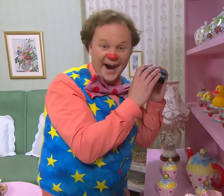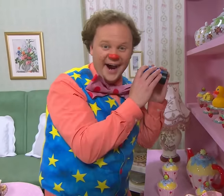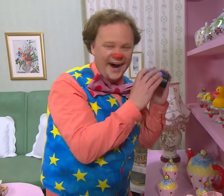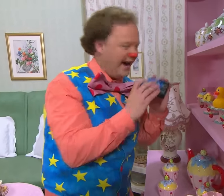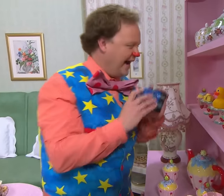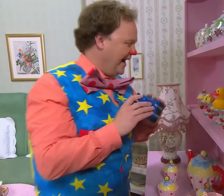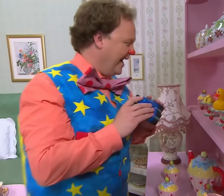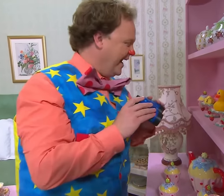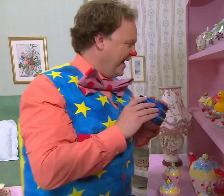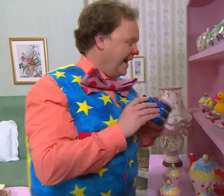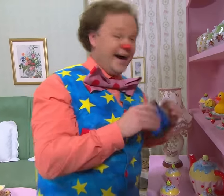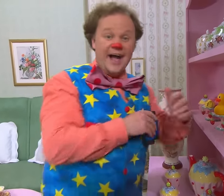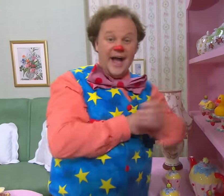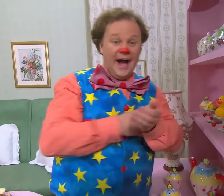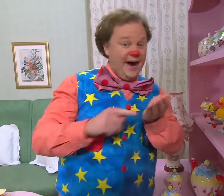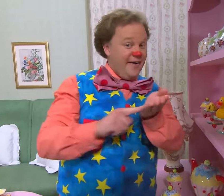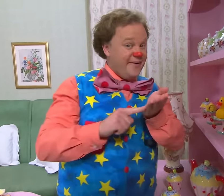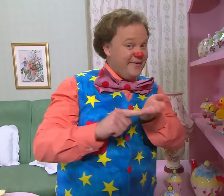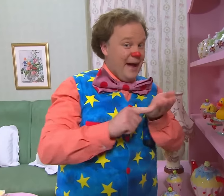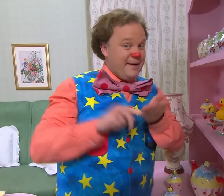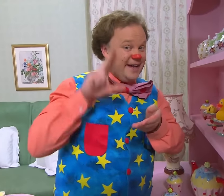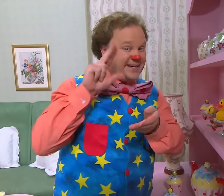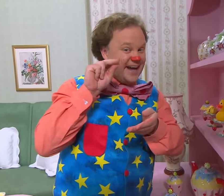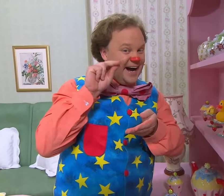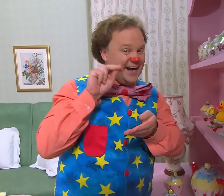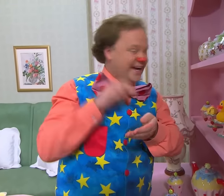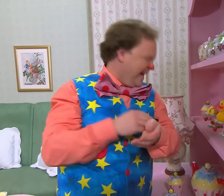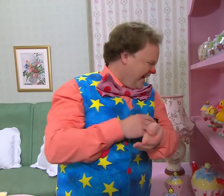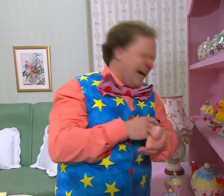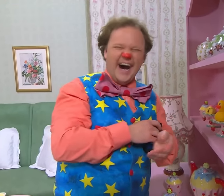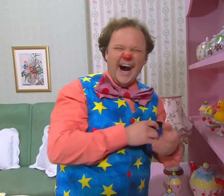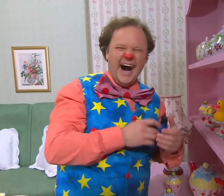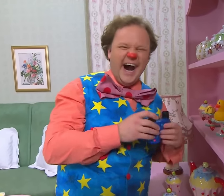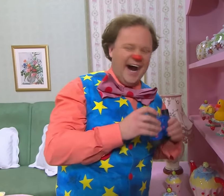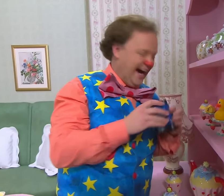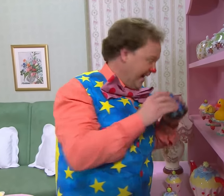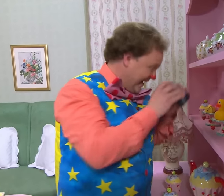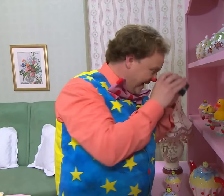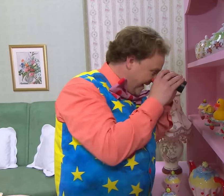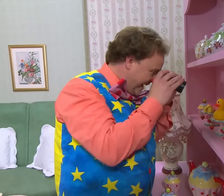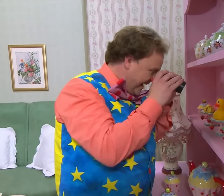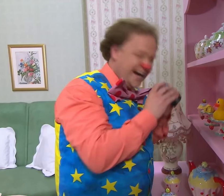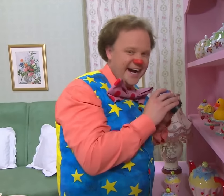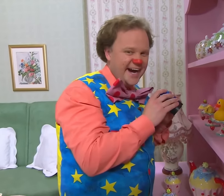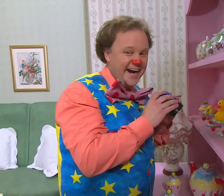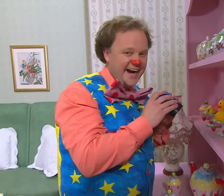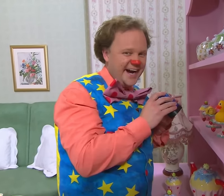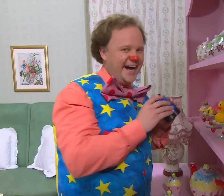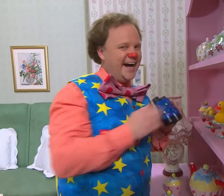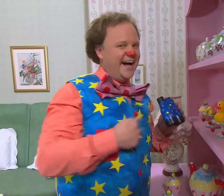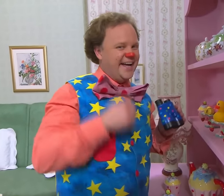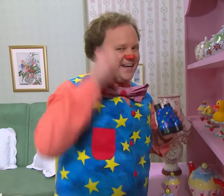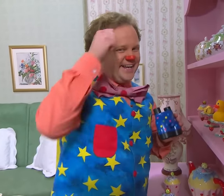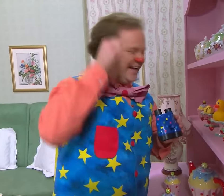Tumble? Oh, a rubber duck! You are funny, Mr Tumble. I